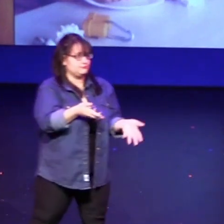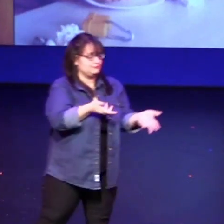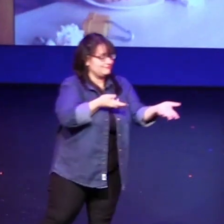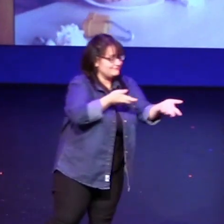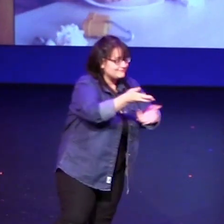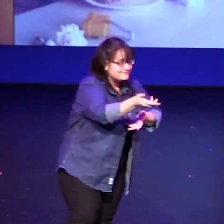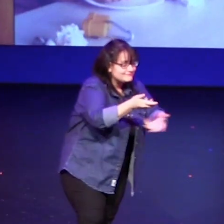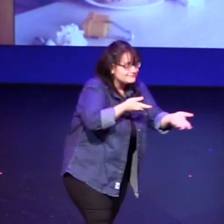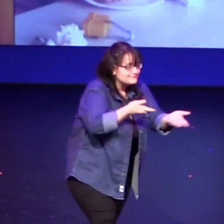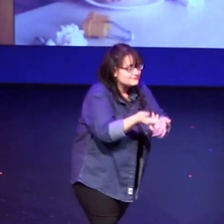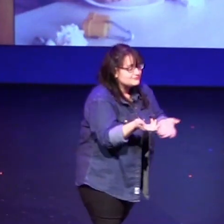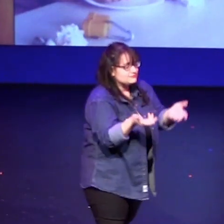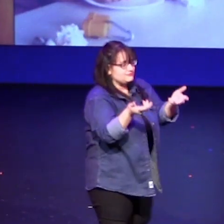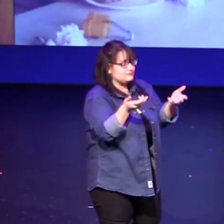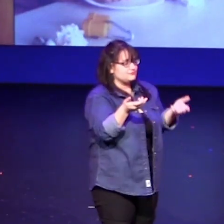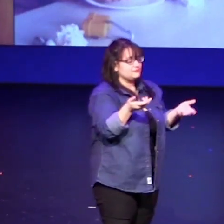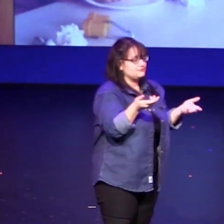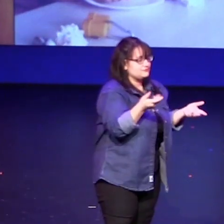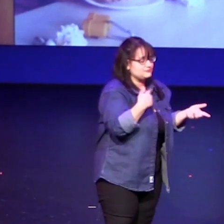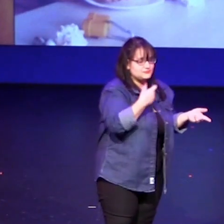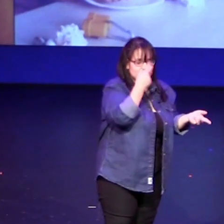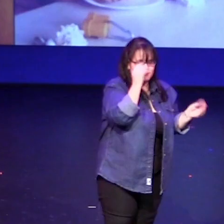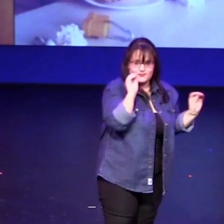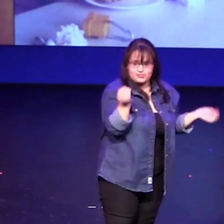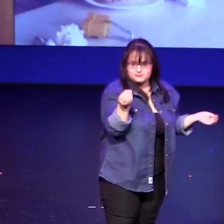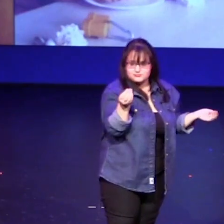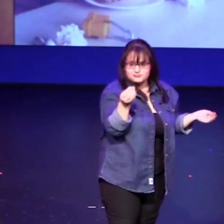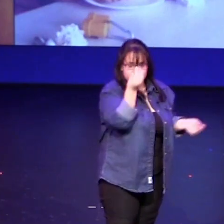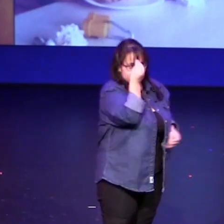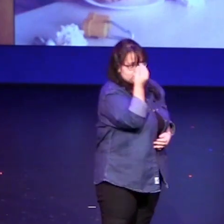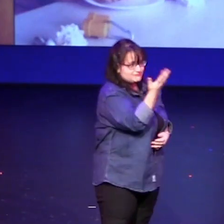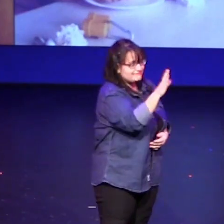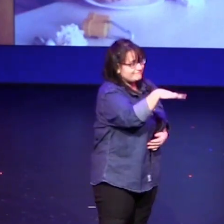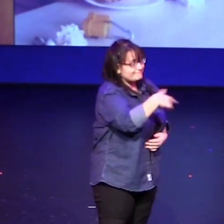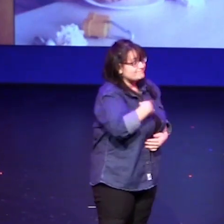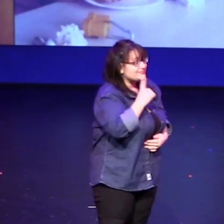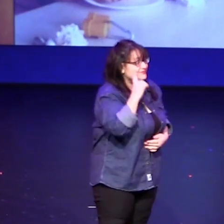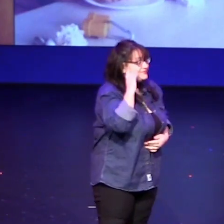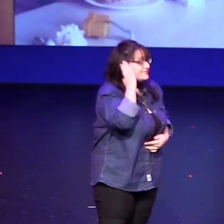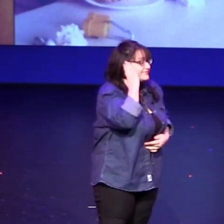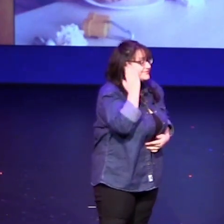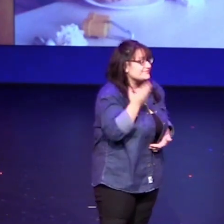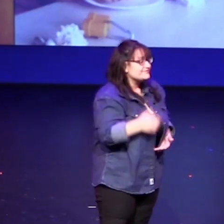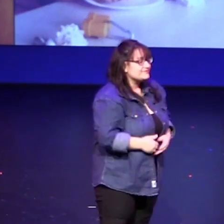Sometimes I still meet a hearing person, and we have a conversation, and I understand nothing. And I